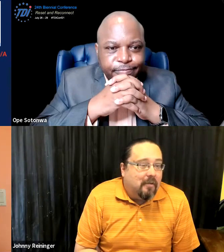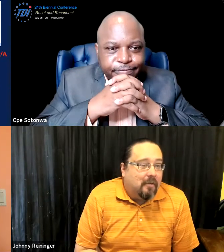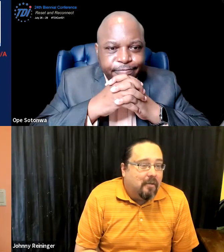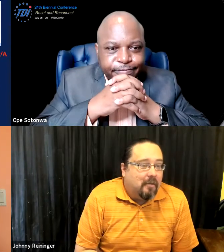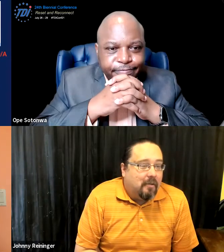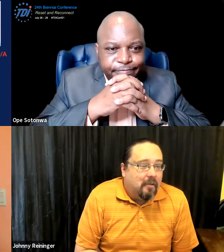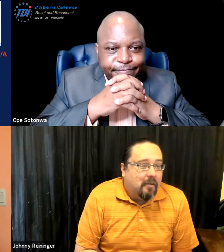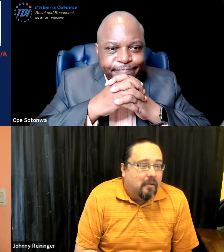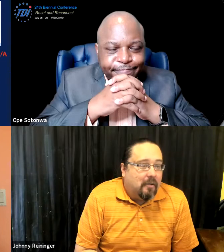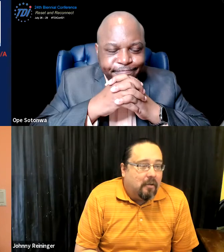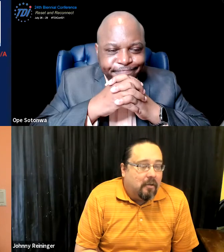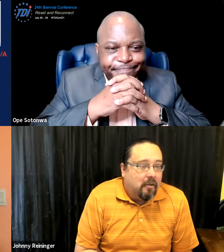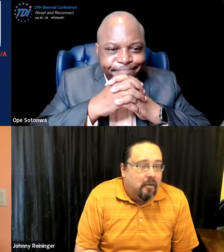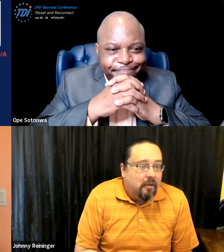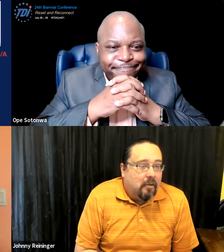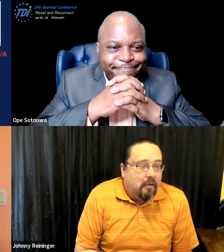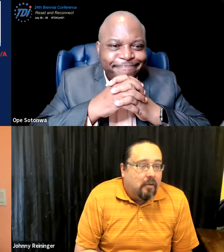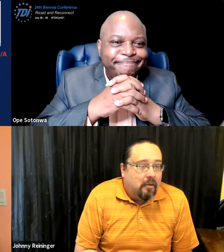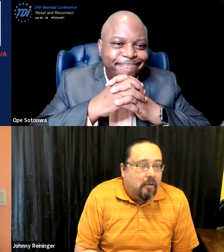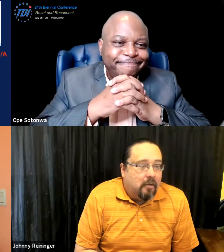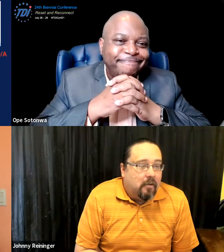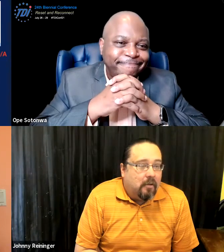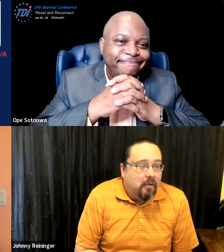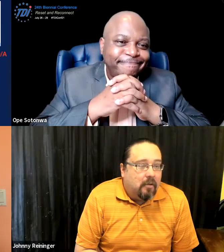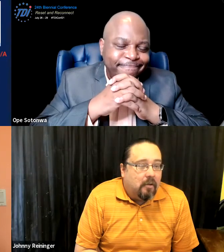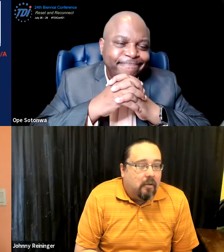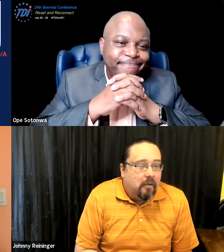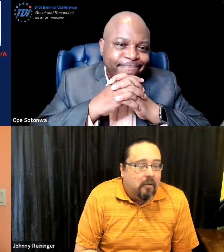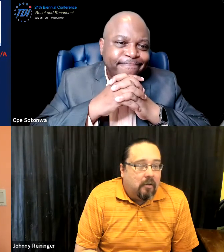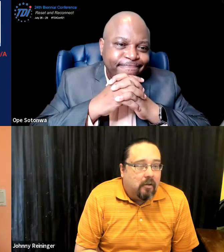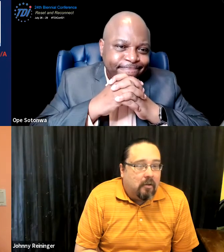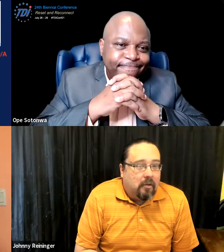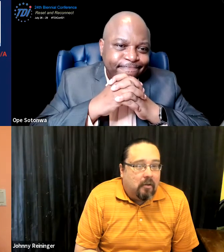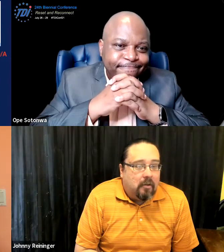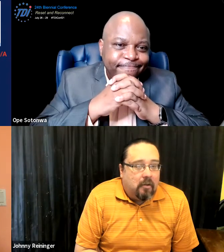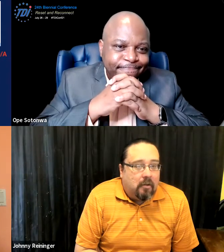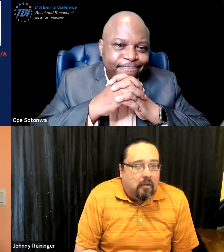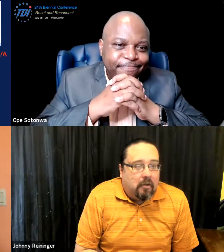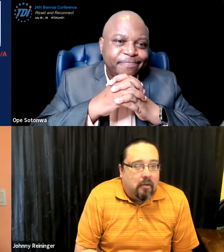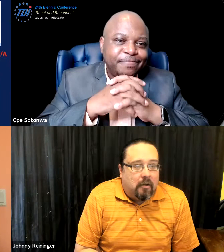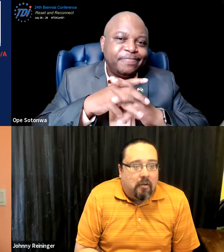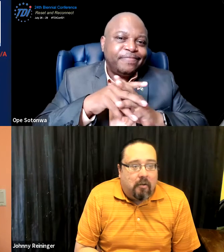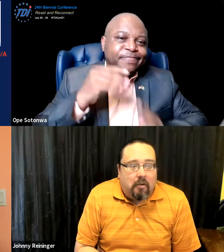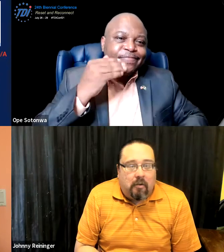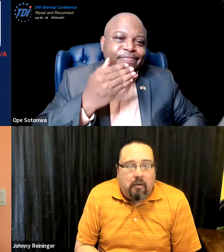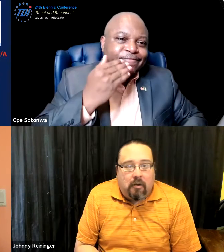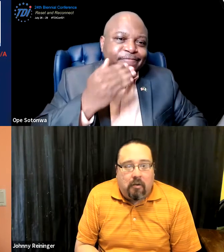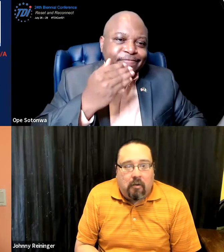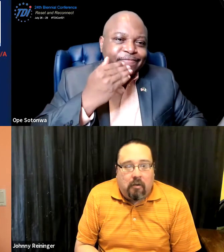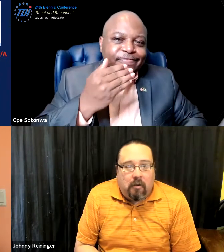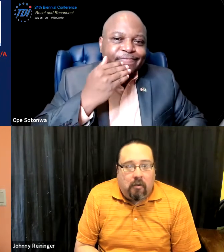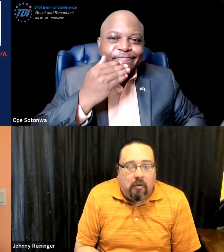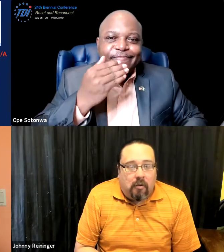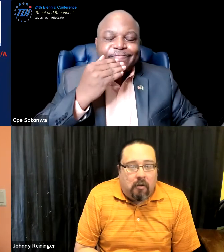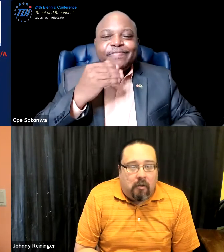Hispanic community. And I said, why don't we have this marketing materials in Spanish? And they said, oh, we don't have the budget for it. It's